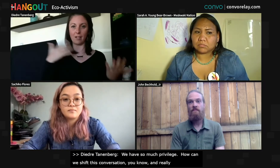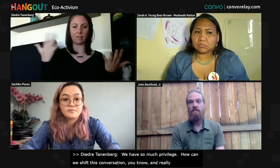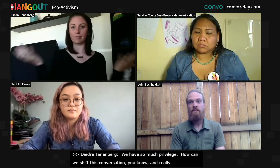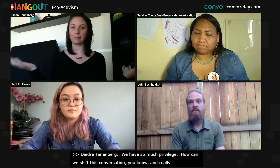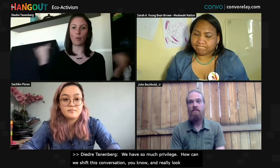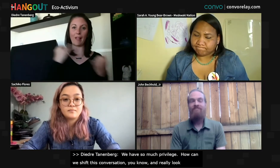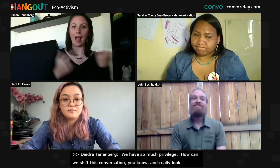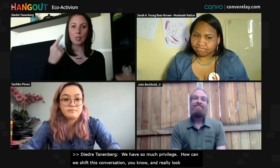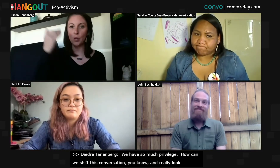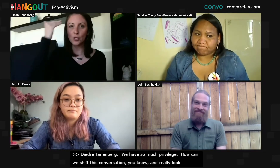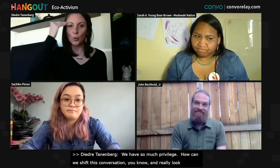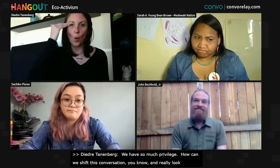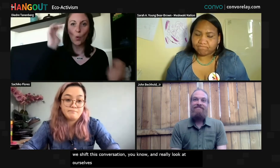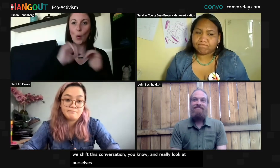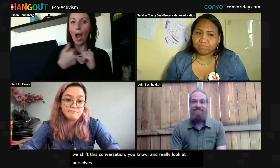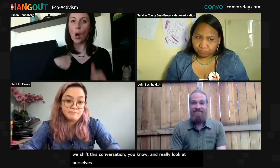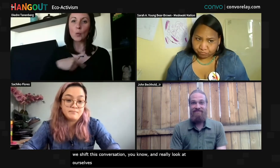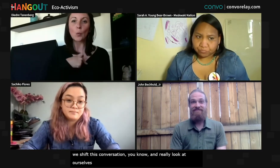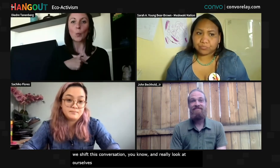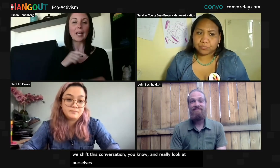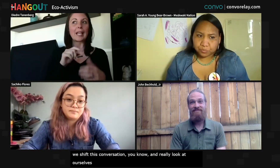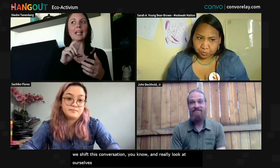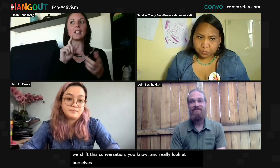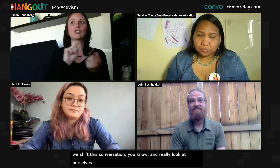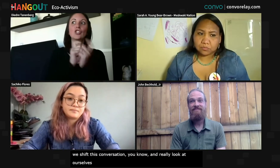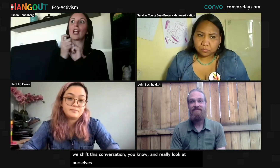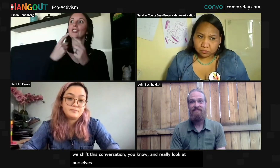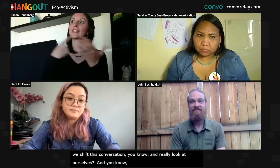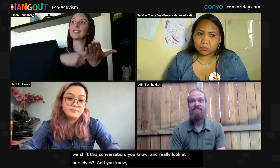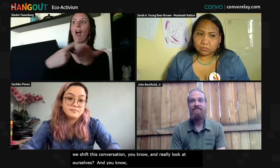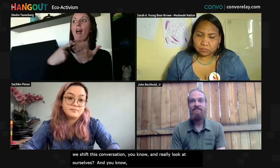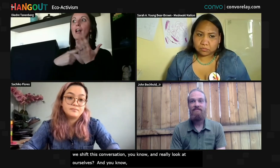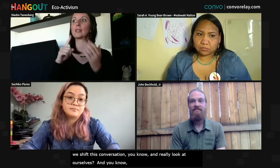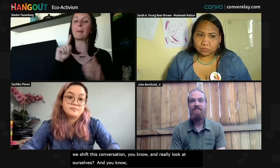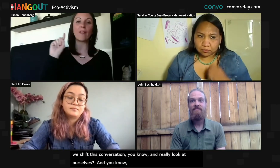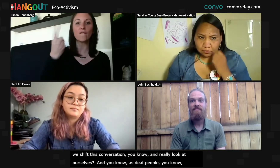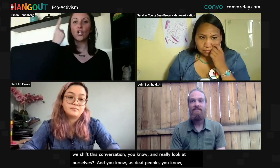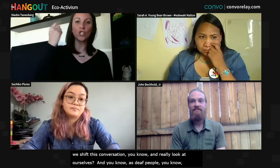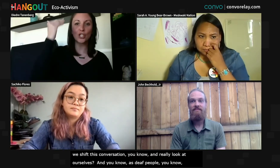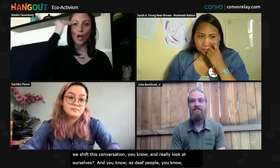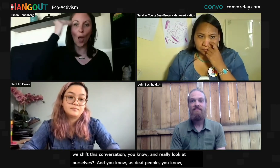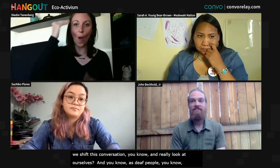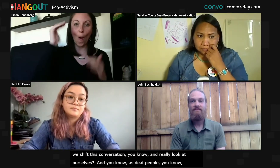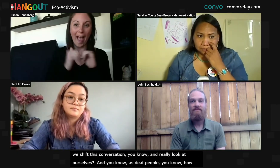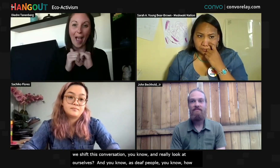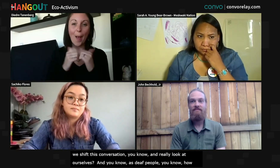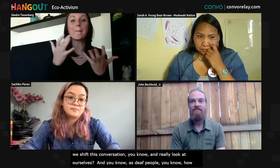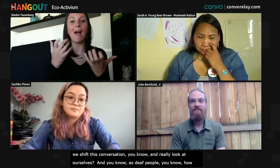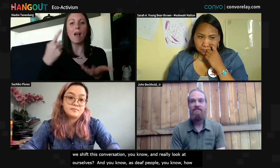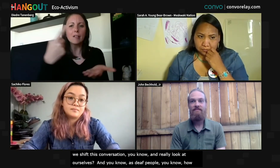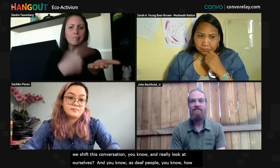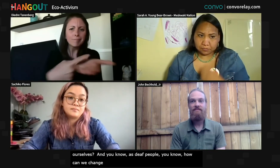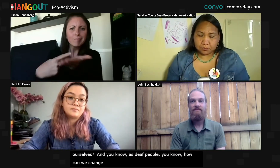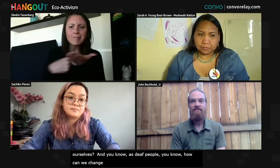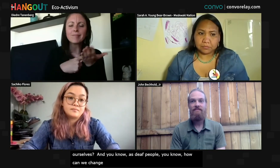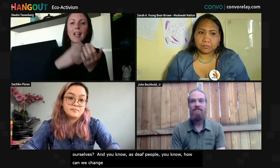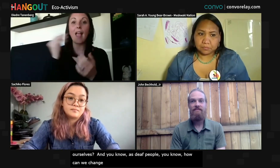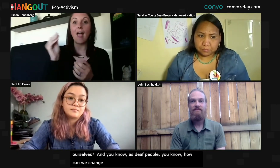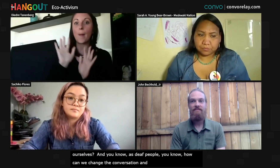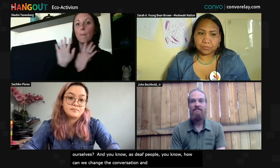and, as deaf people, how can we change the conversation and be the first to know